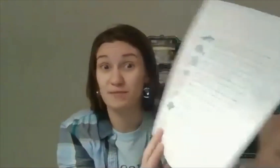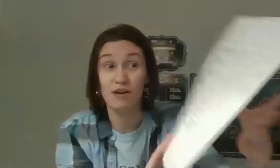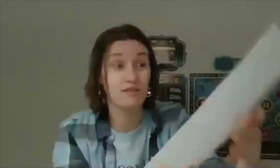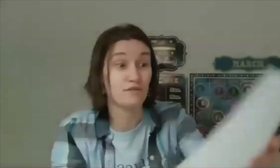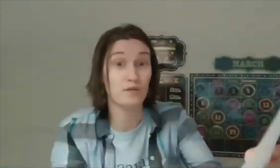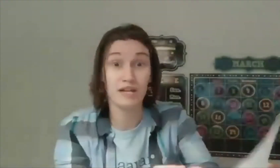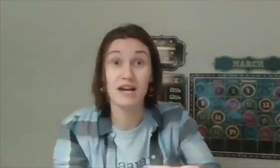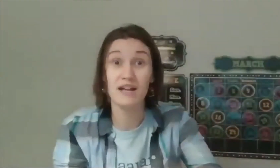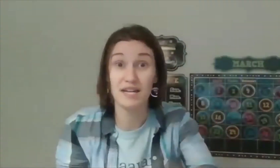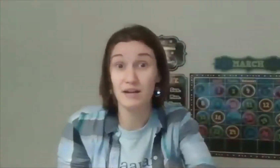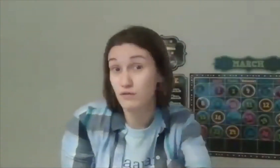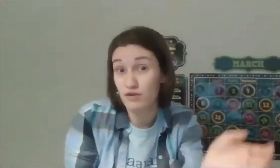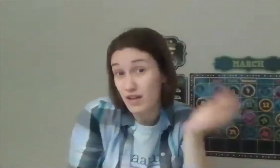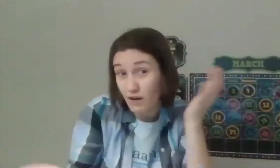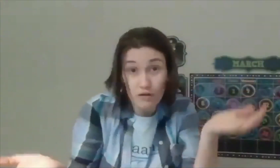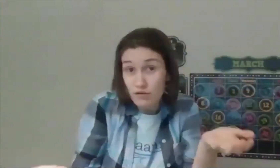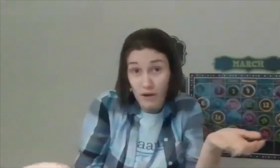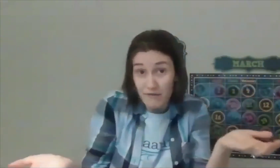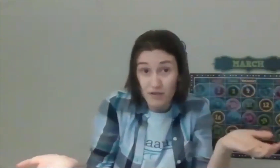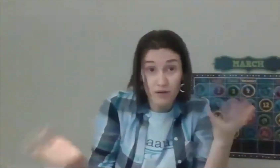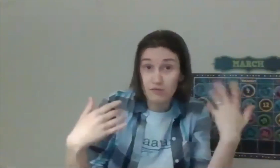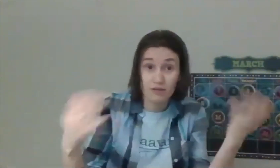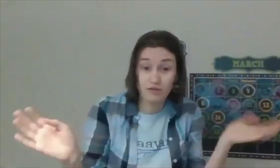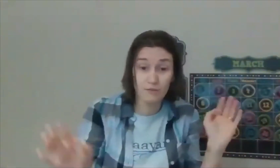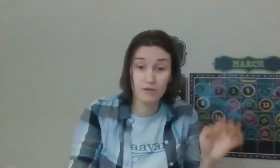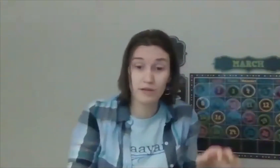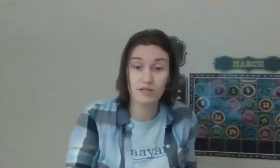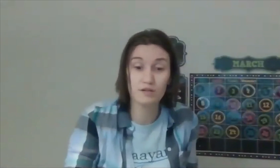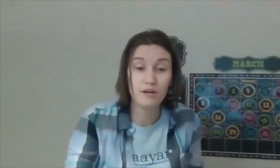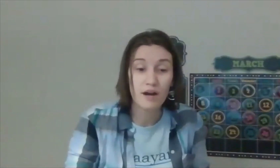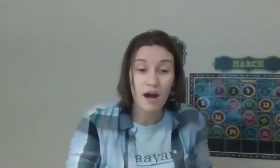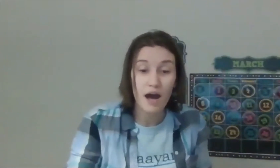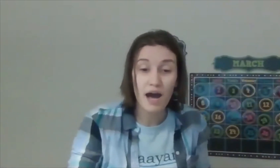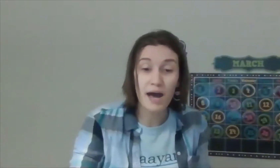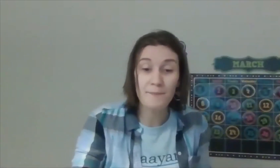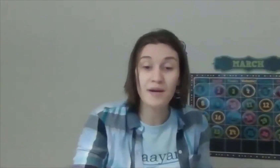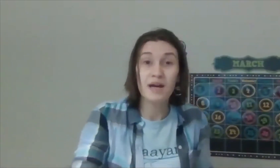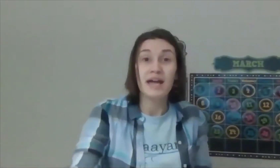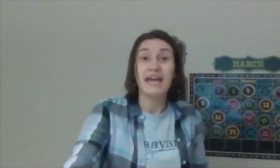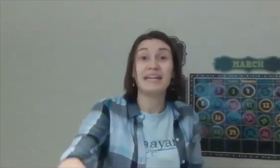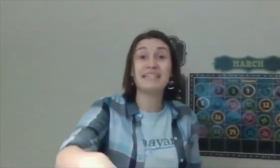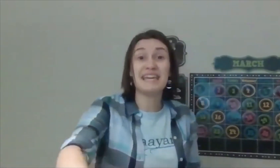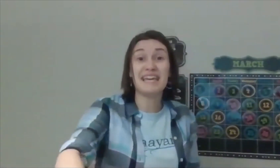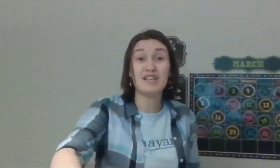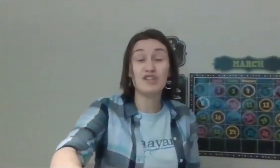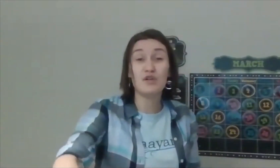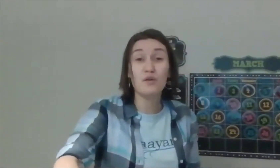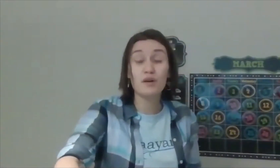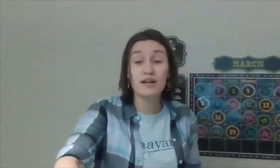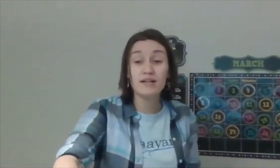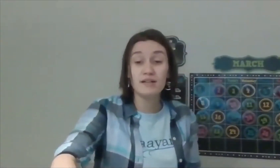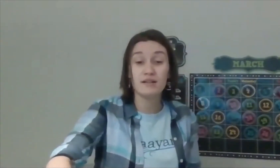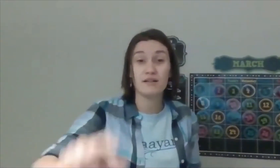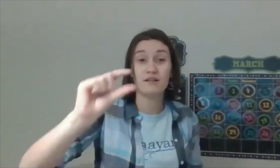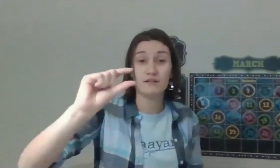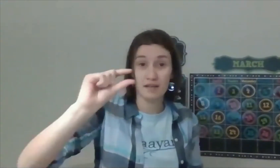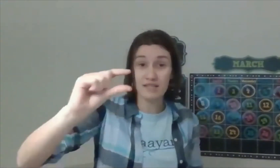small. So if you want to cut that out, you could do that, or you don't have to do it. You can choose what you want to do. It is in your, it's in the